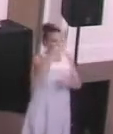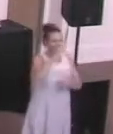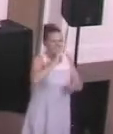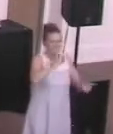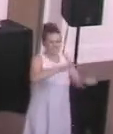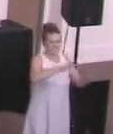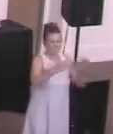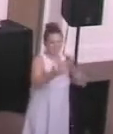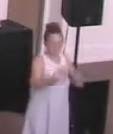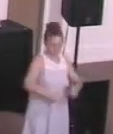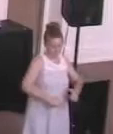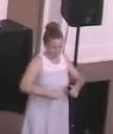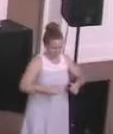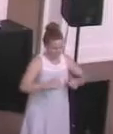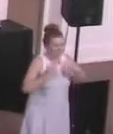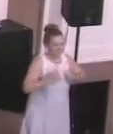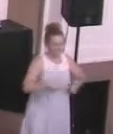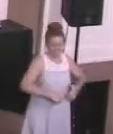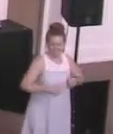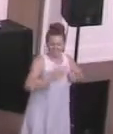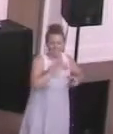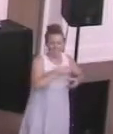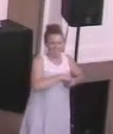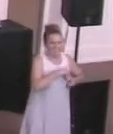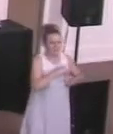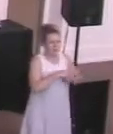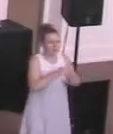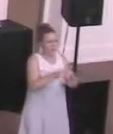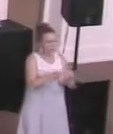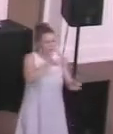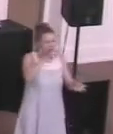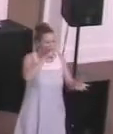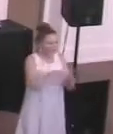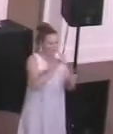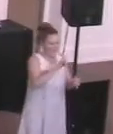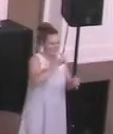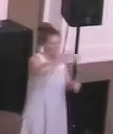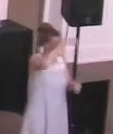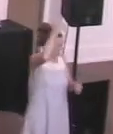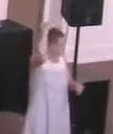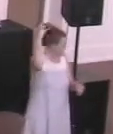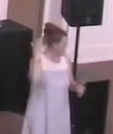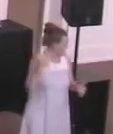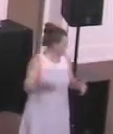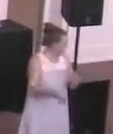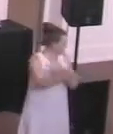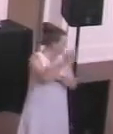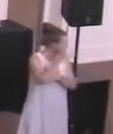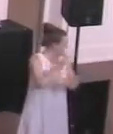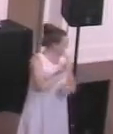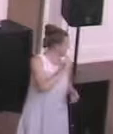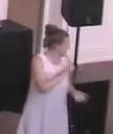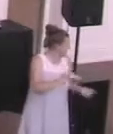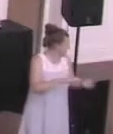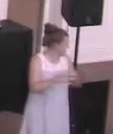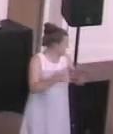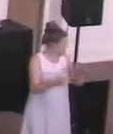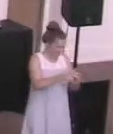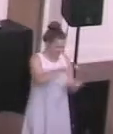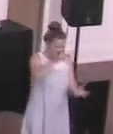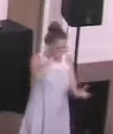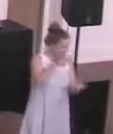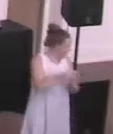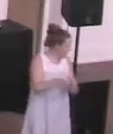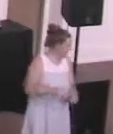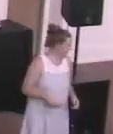surely alive. Living on the inside. For one more time. God's not dead. He's surely alive.